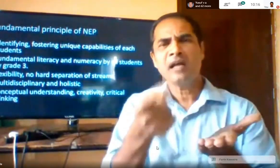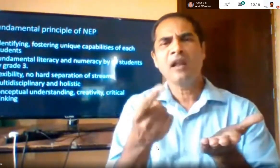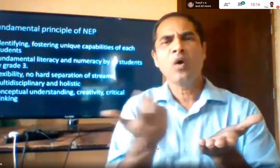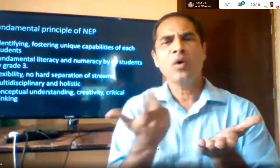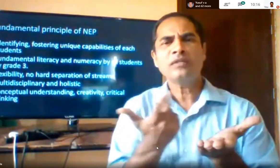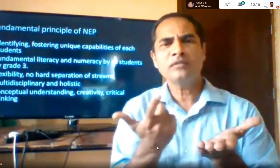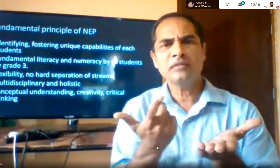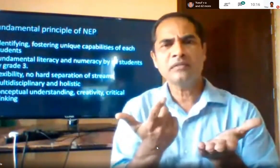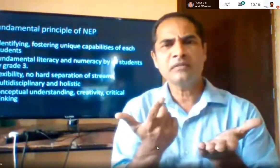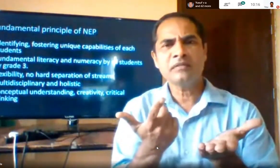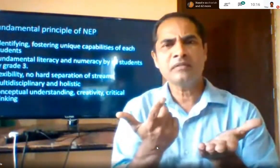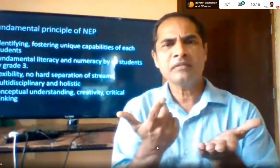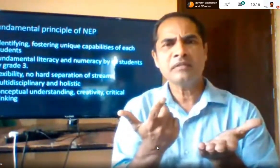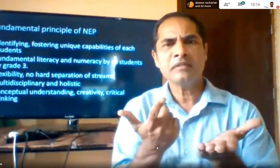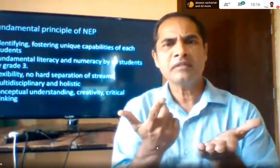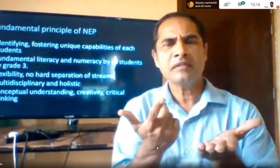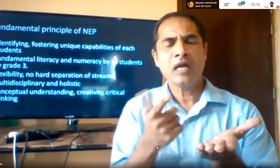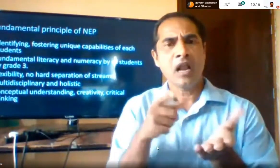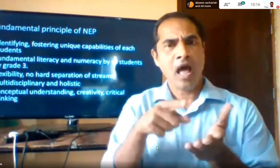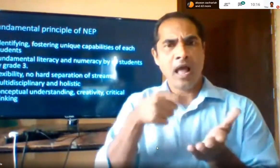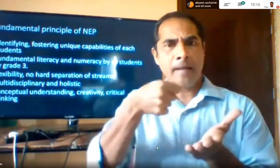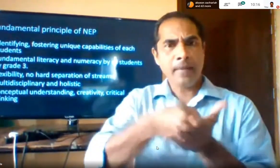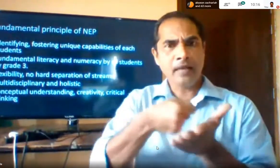So national education policy, what is in that?